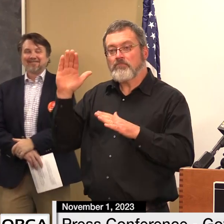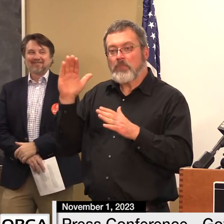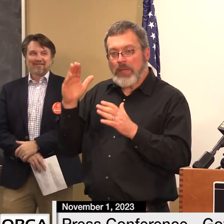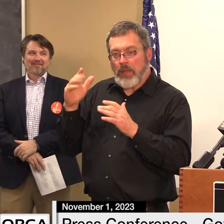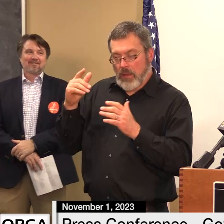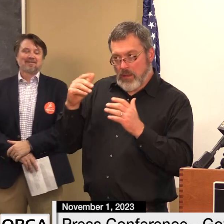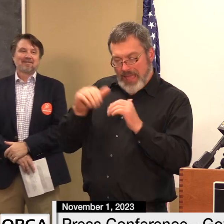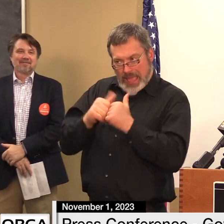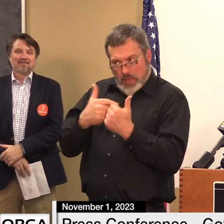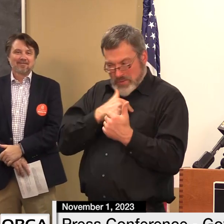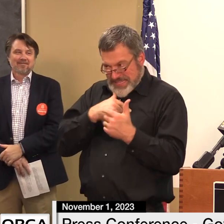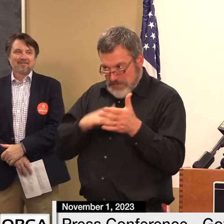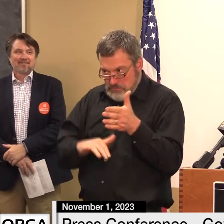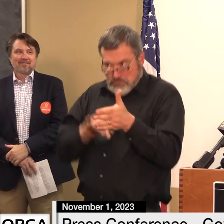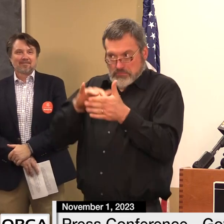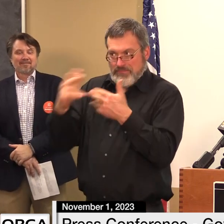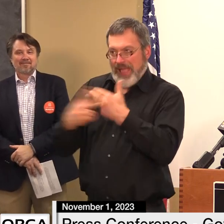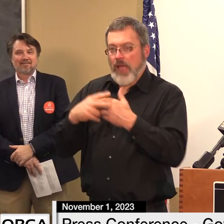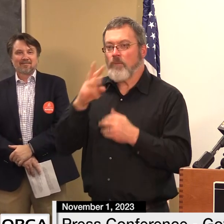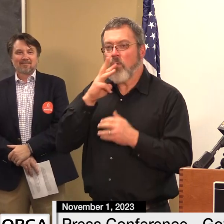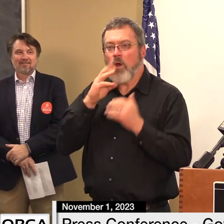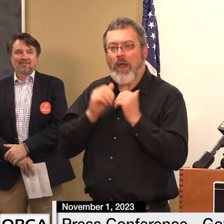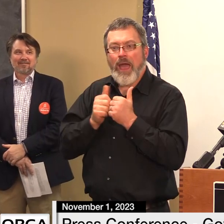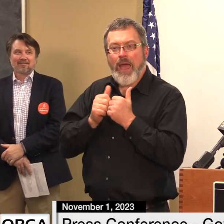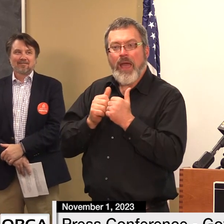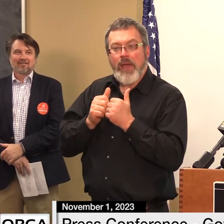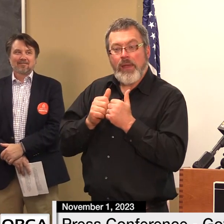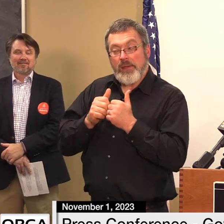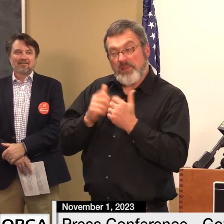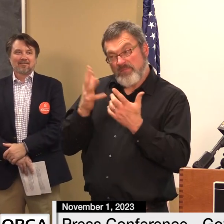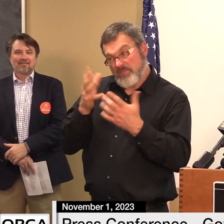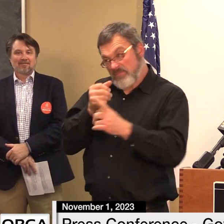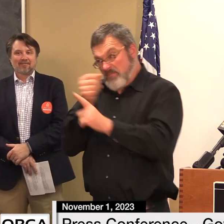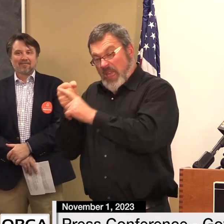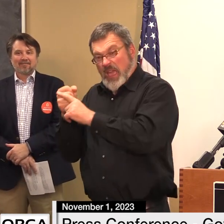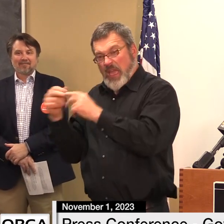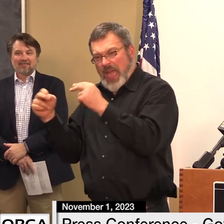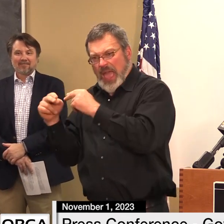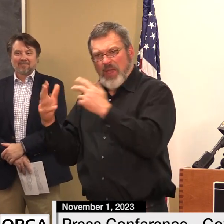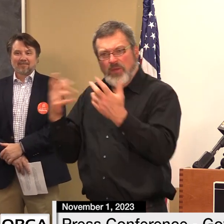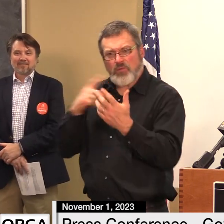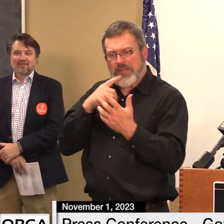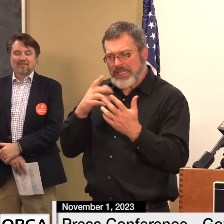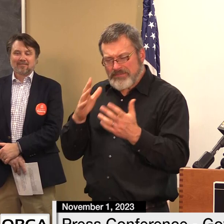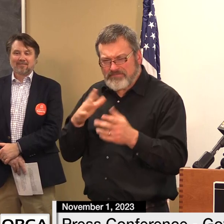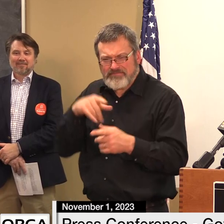without impacting some of the highways. But Secretary Moore, are you on?